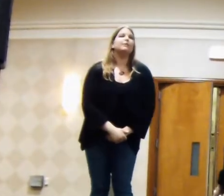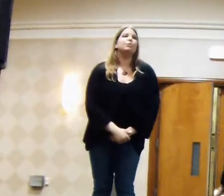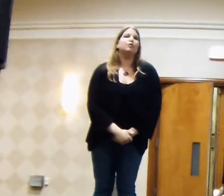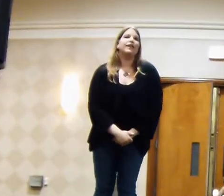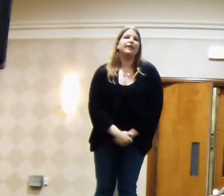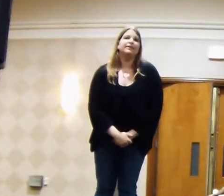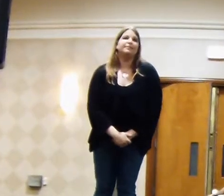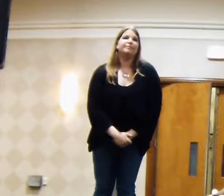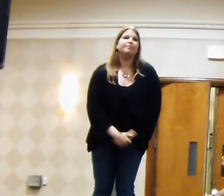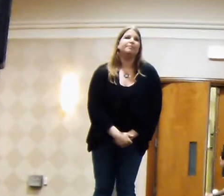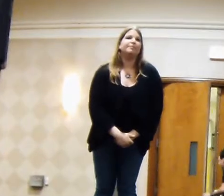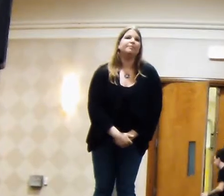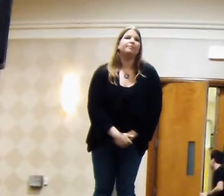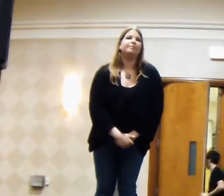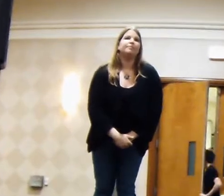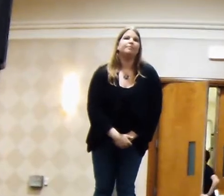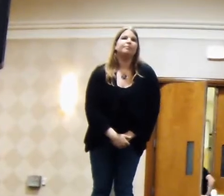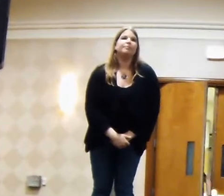Related to the movie.